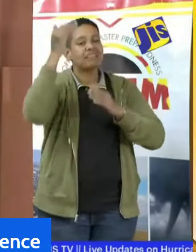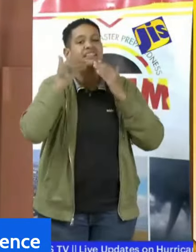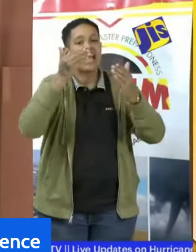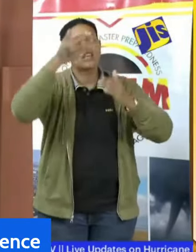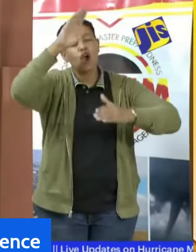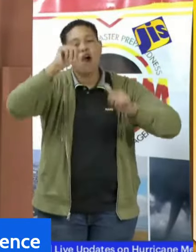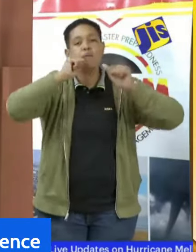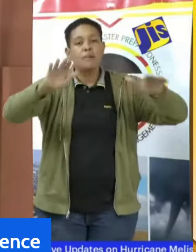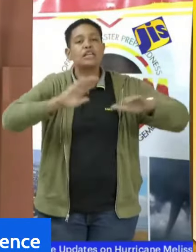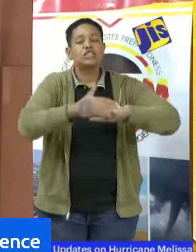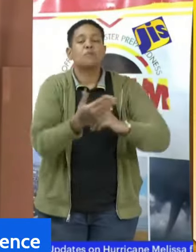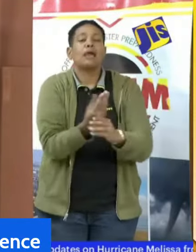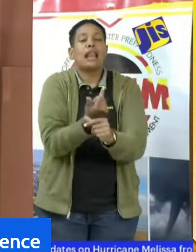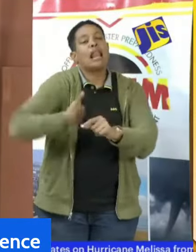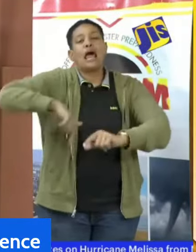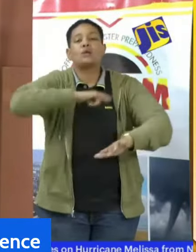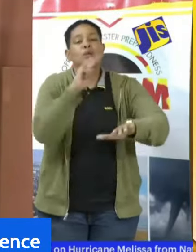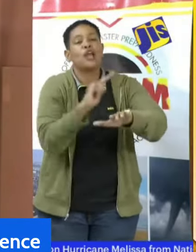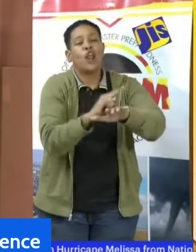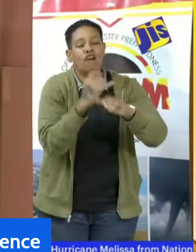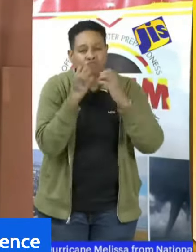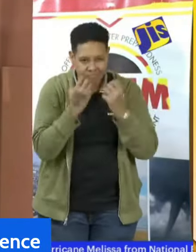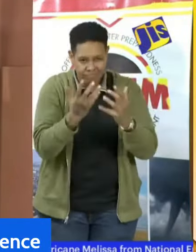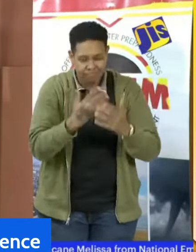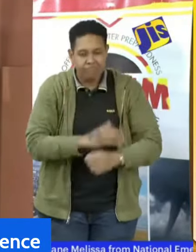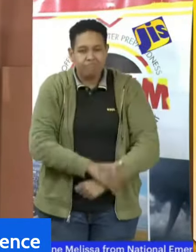God bless Jamaica, land we love.